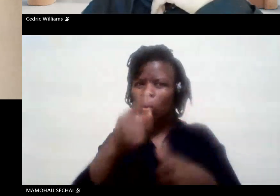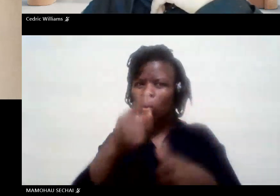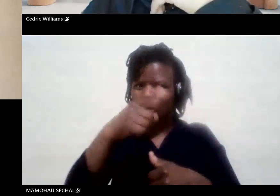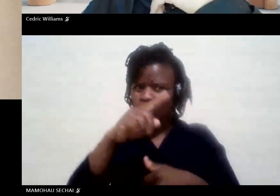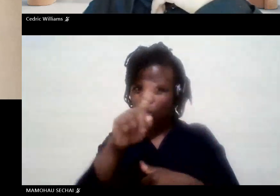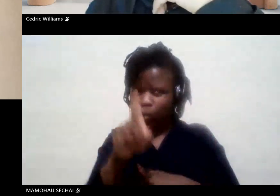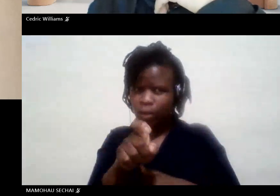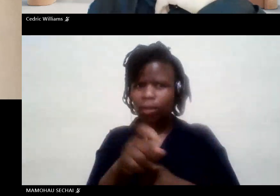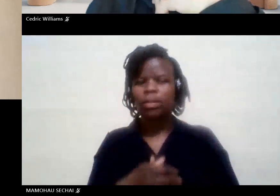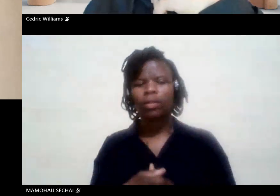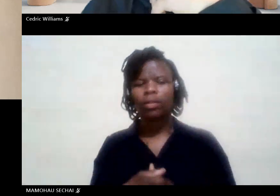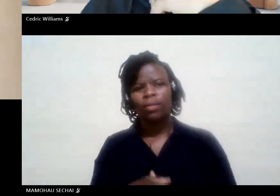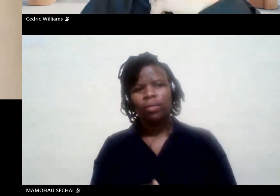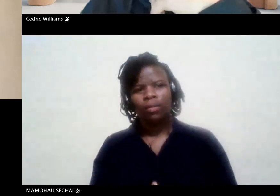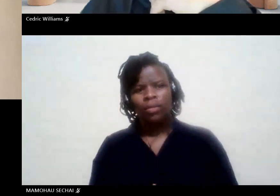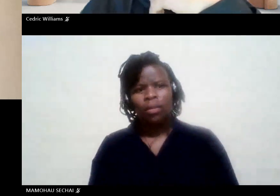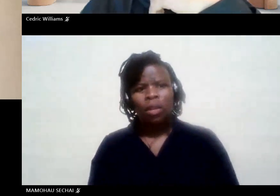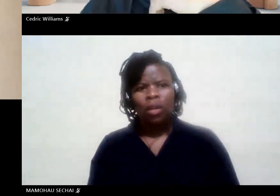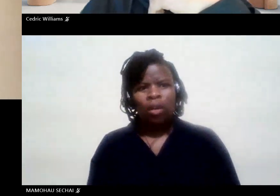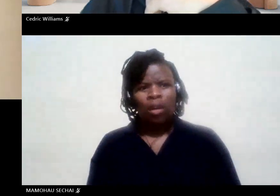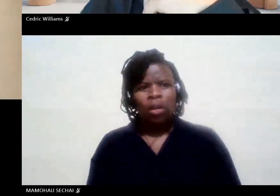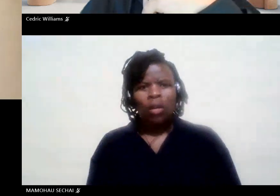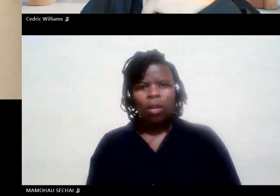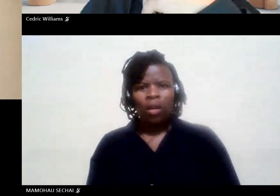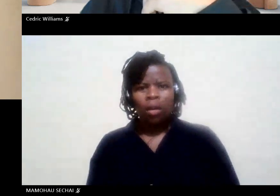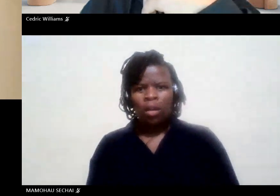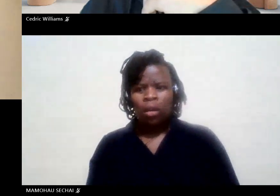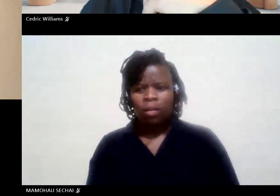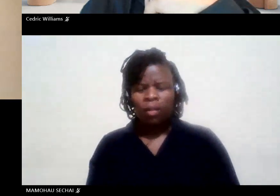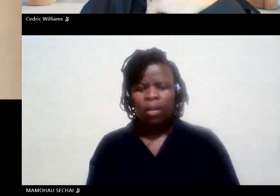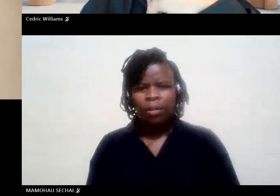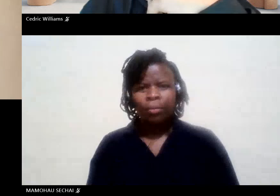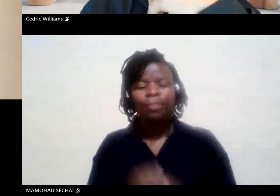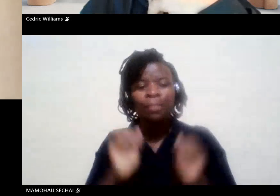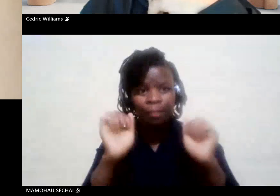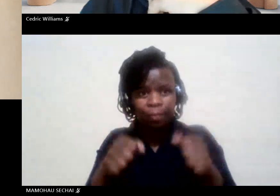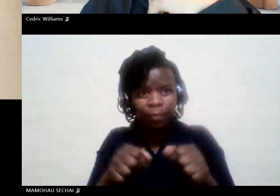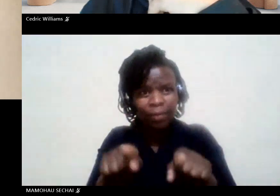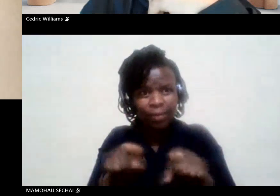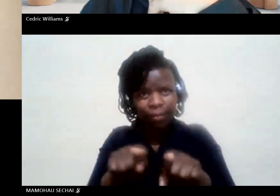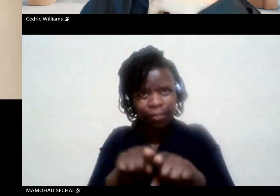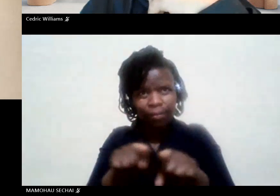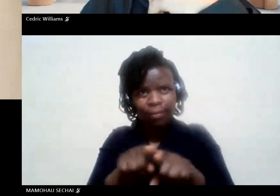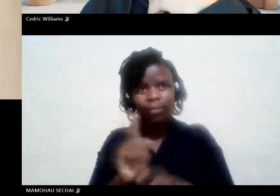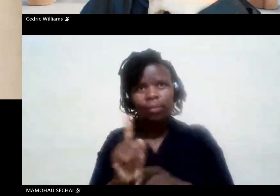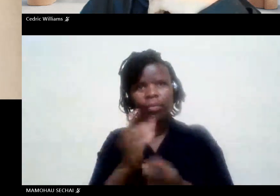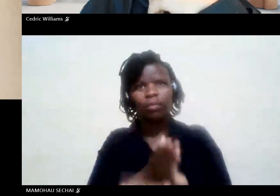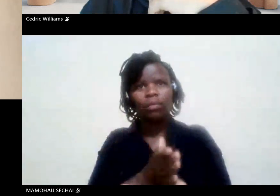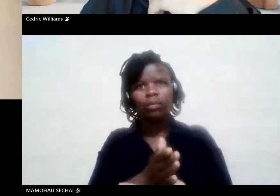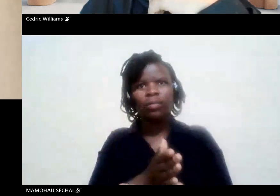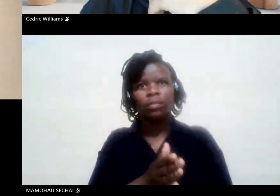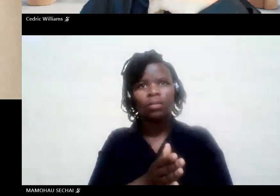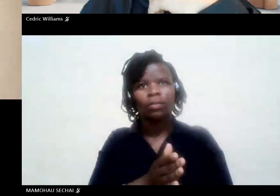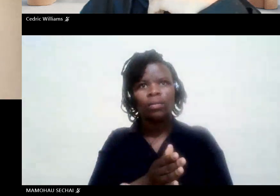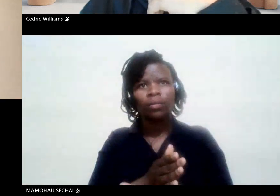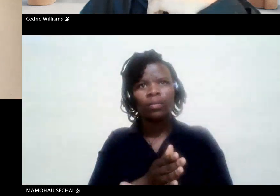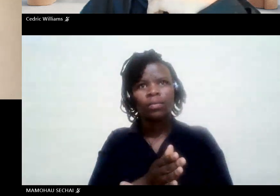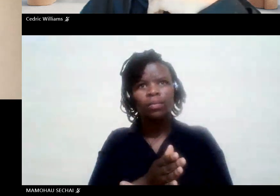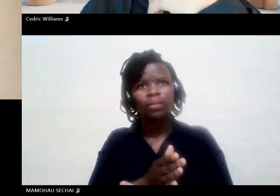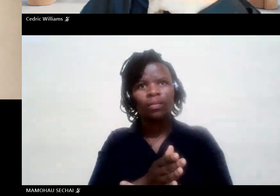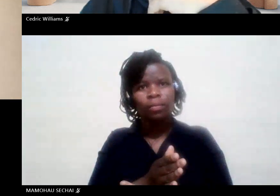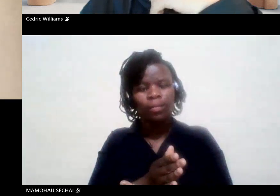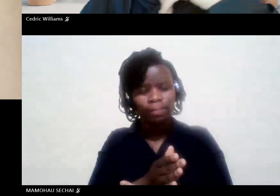in, reflect on it, bring it in as you do the discussions. The one thing you will find, just like Brian